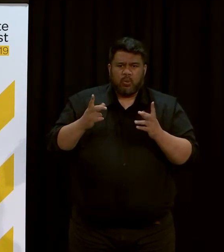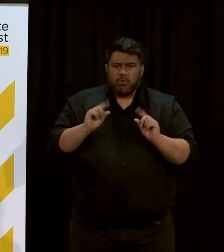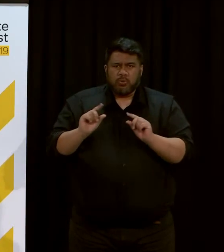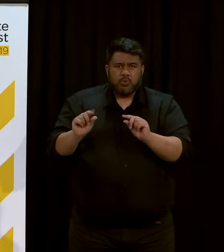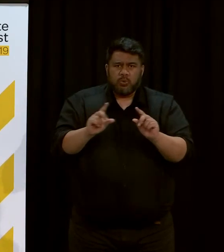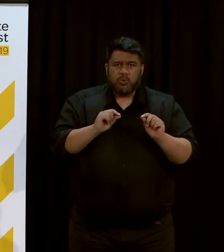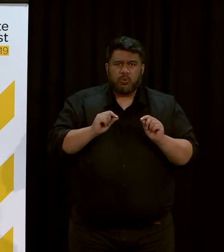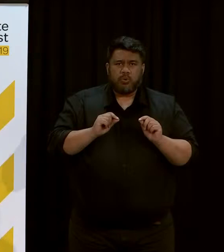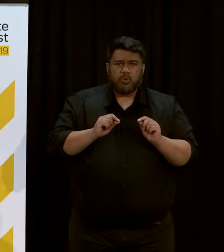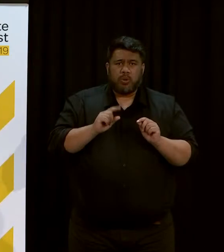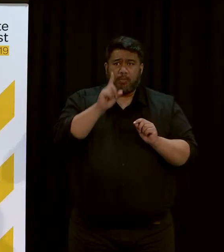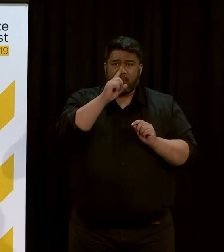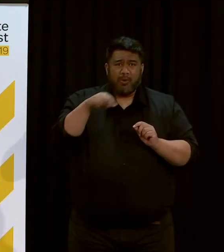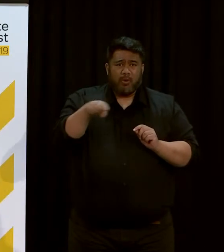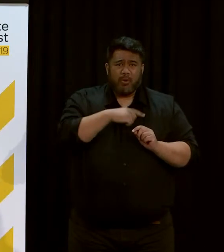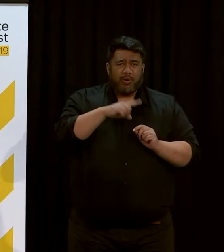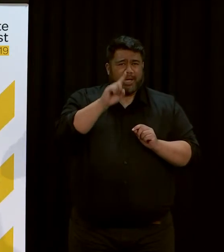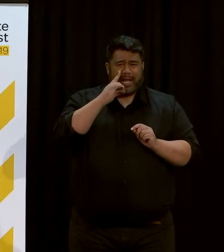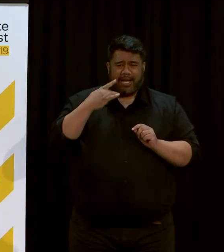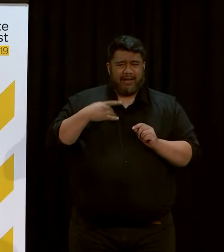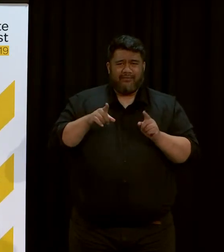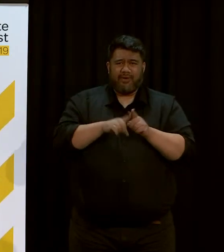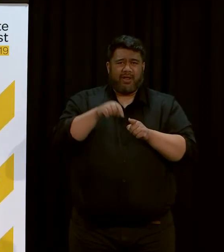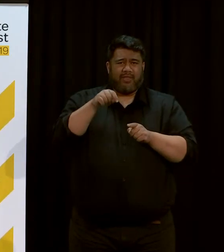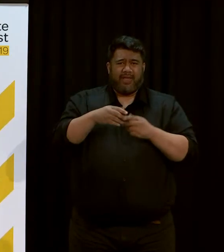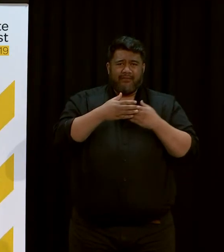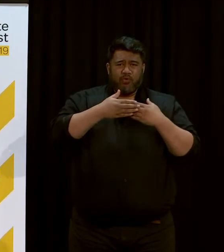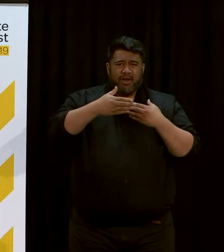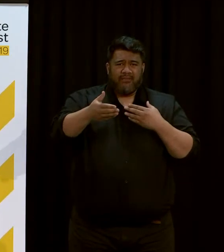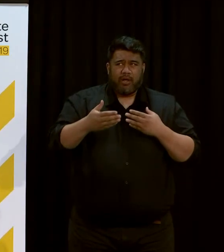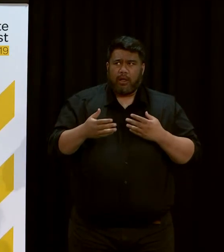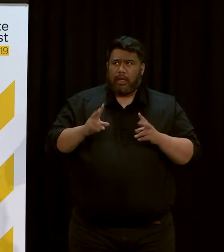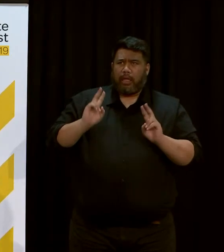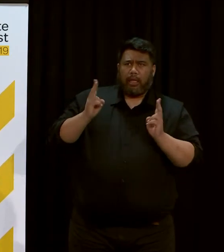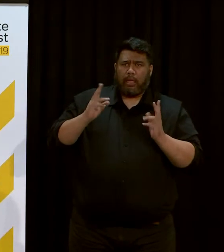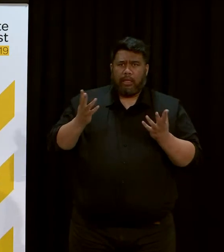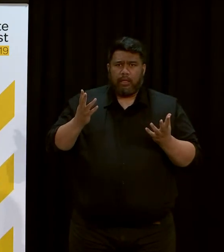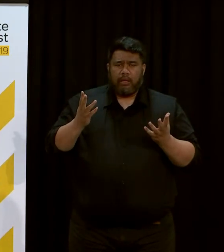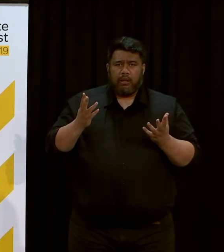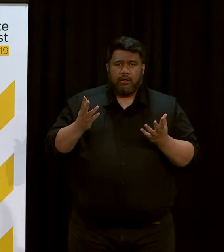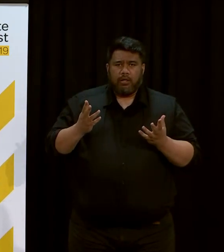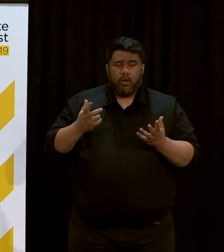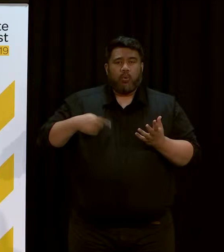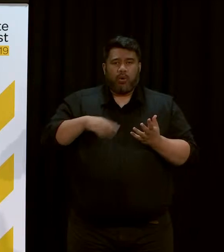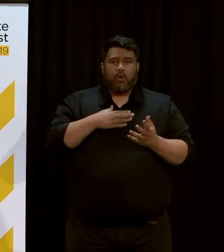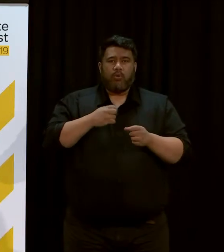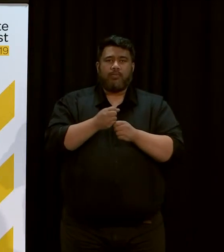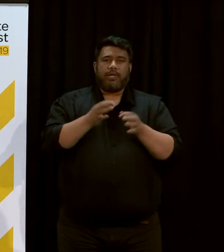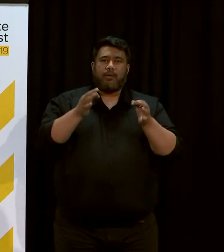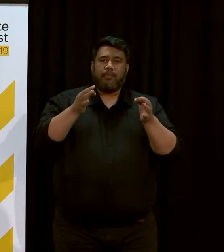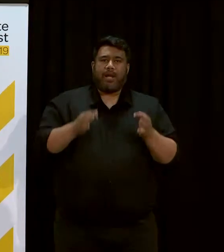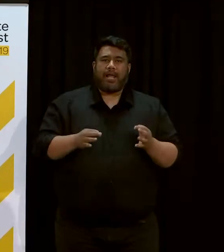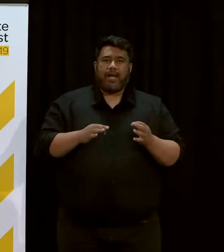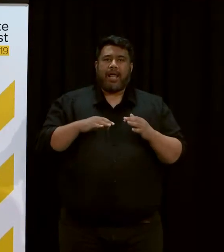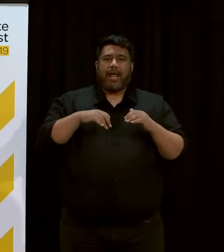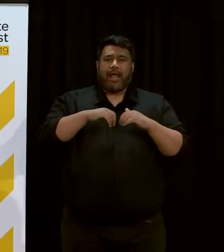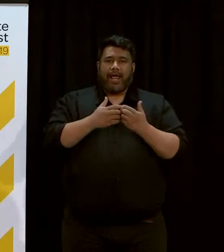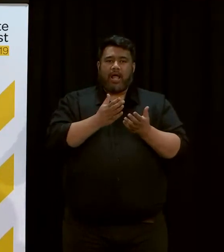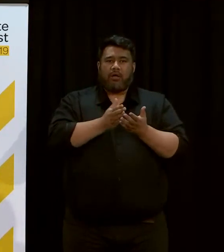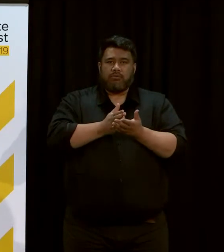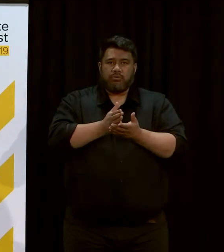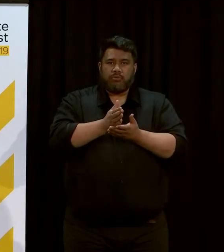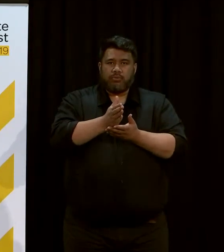up. We know that needs to change, and we have a plan on how. While the announcements today will be